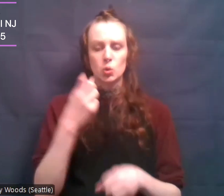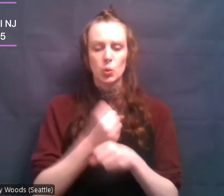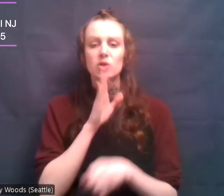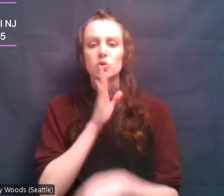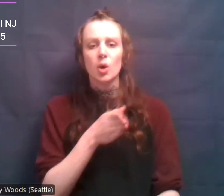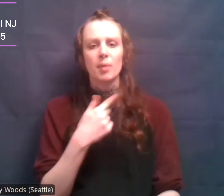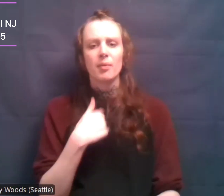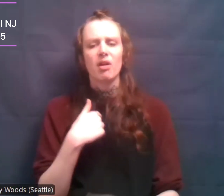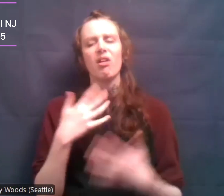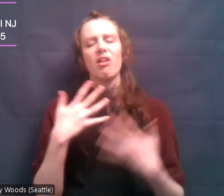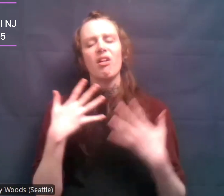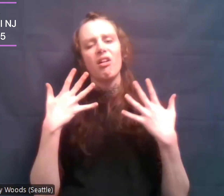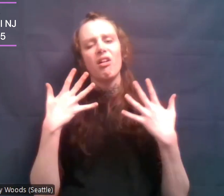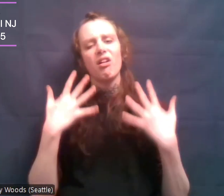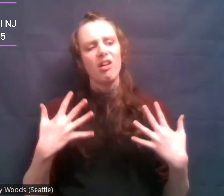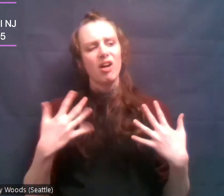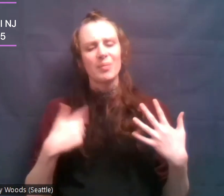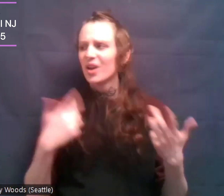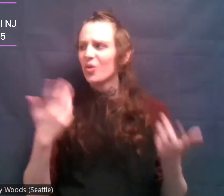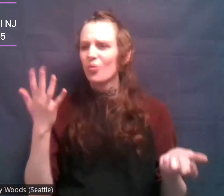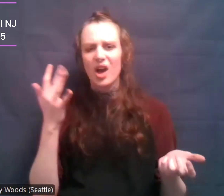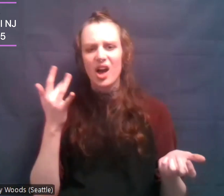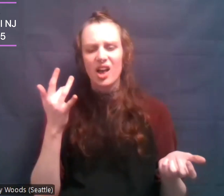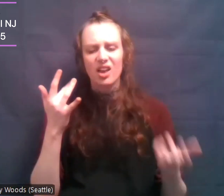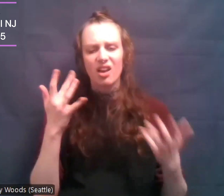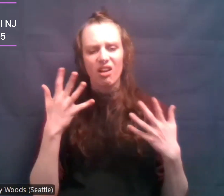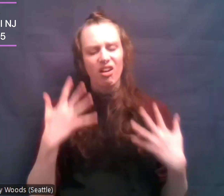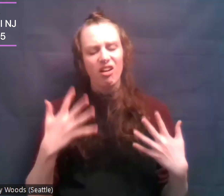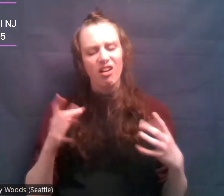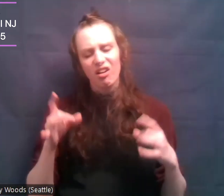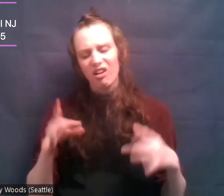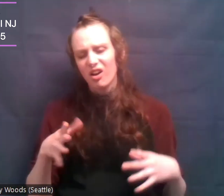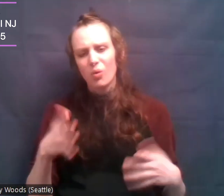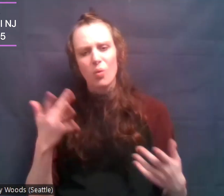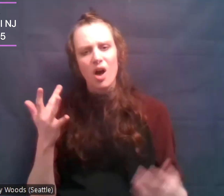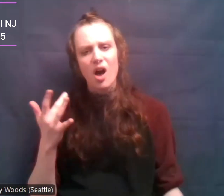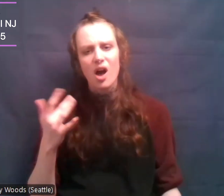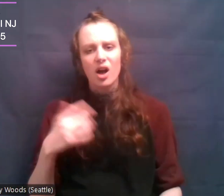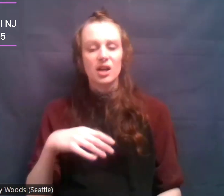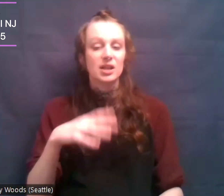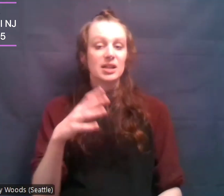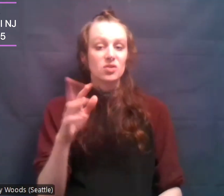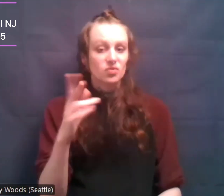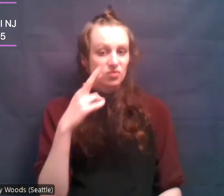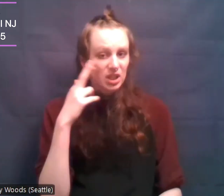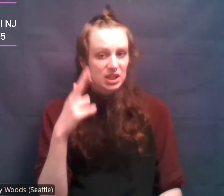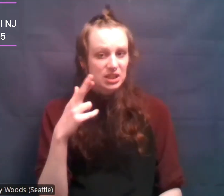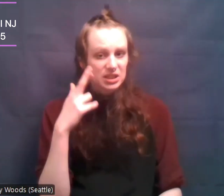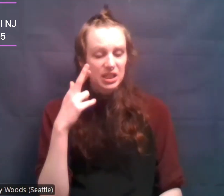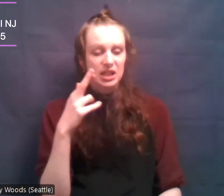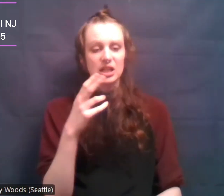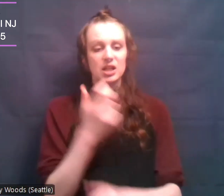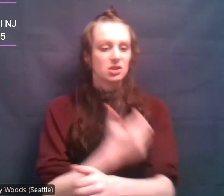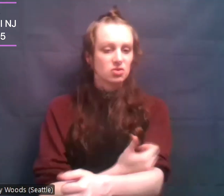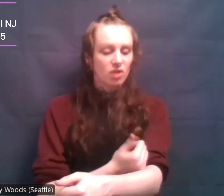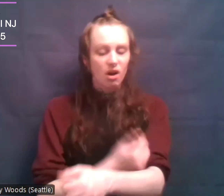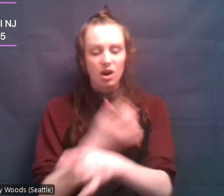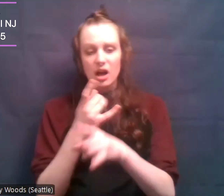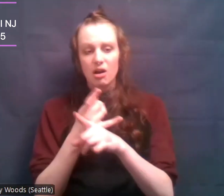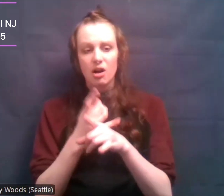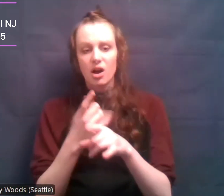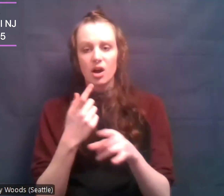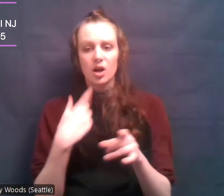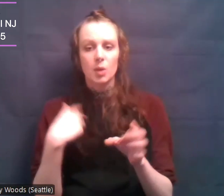and I was like, why am I so miserable? And that's because although I had stopped using the drugs and alcohol, I